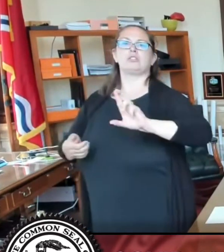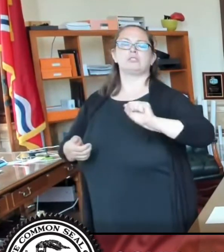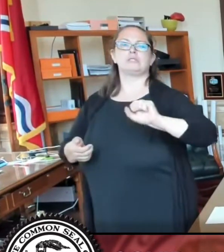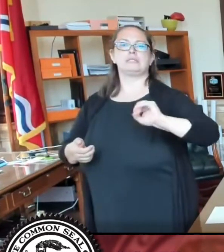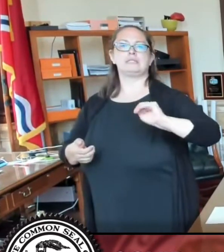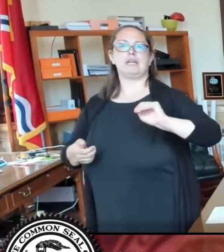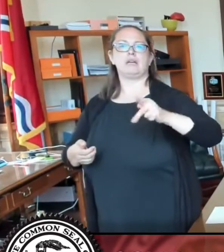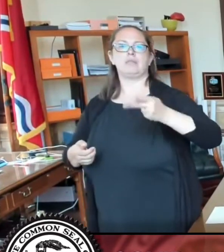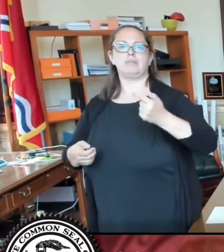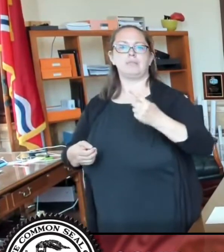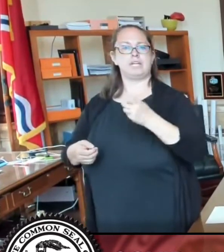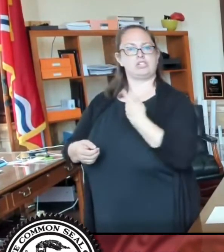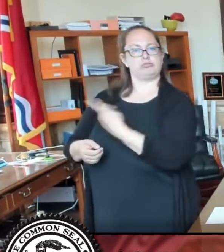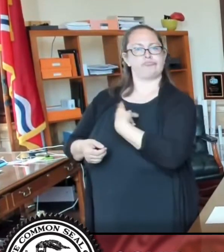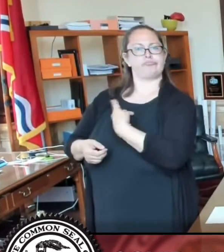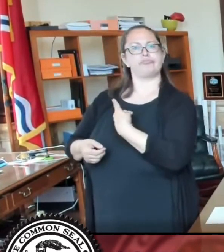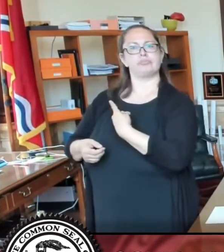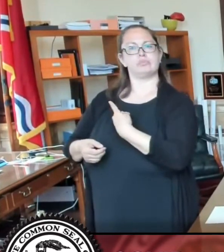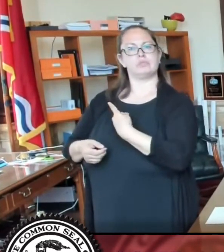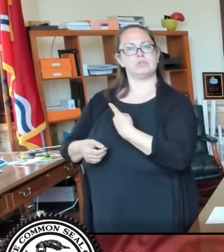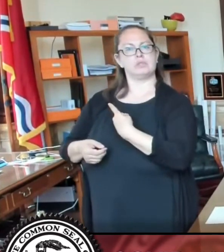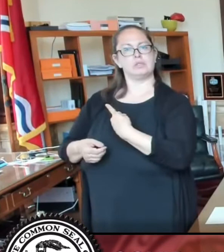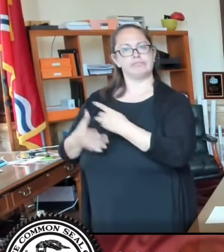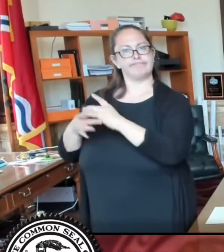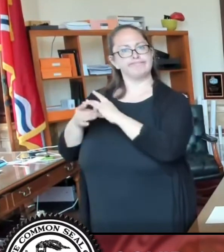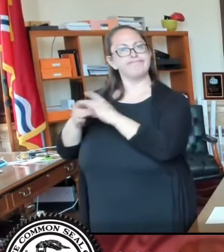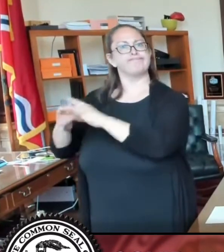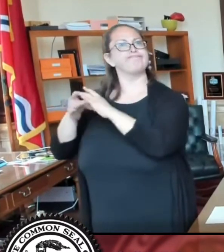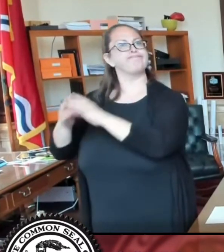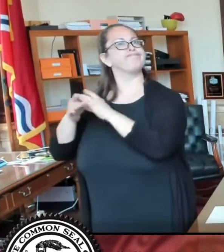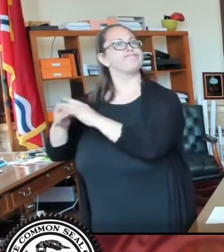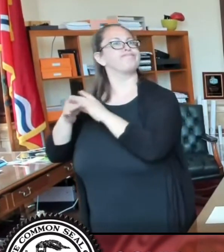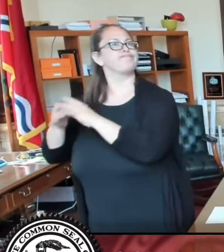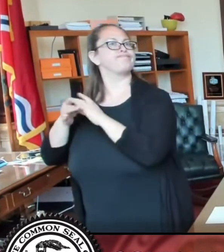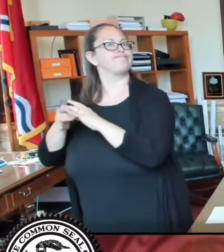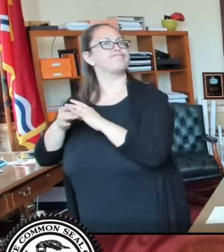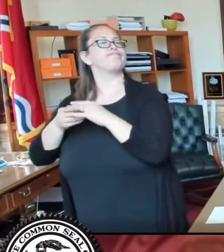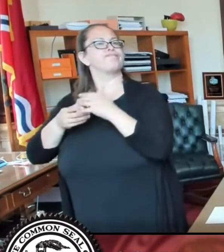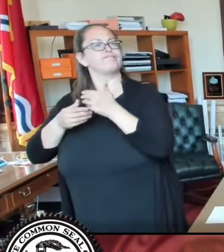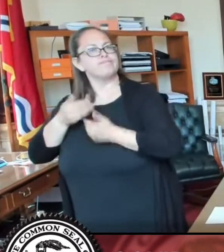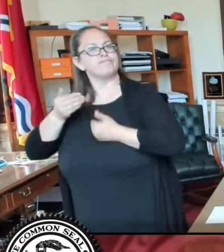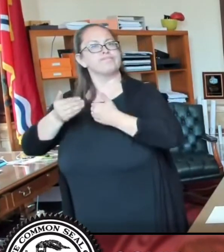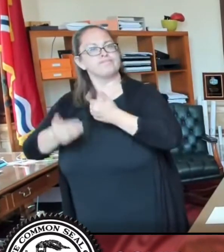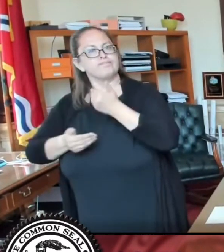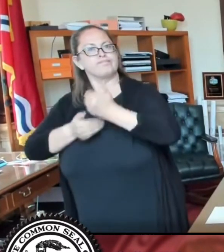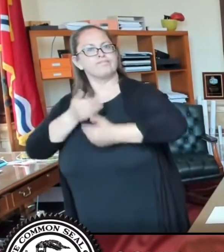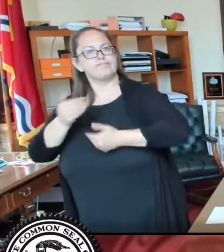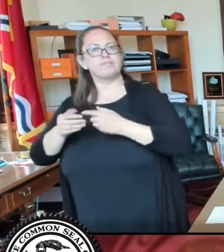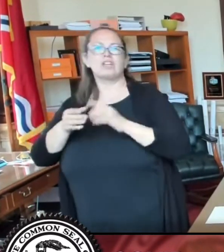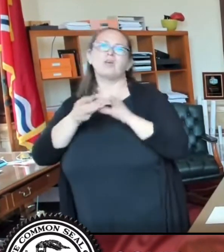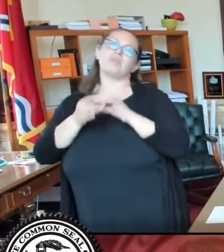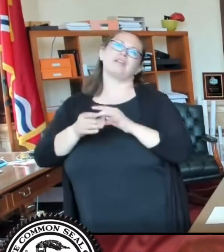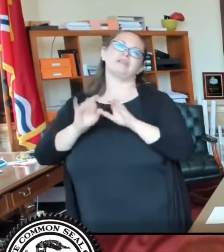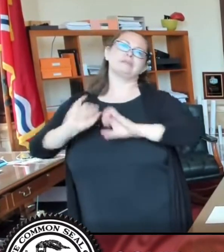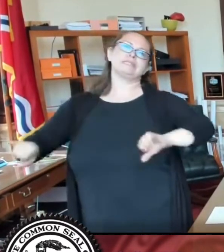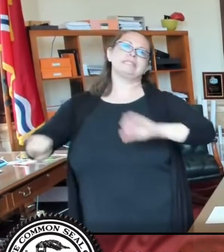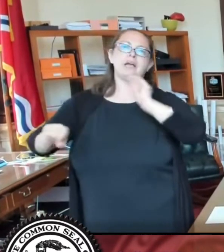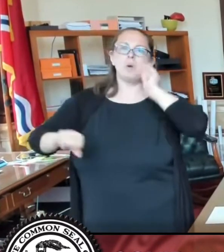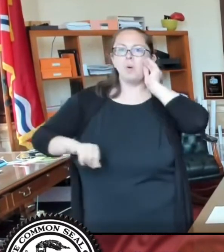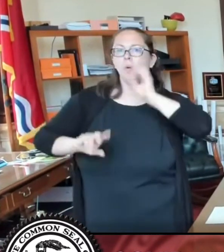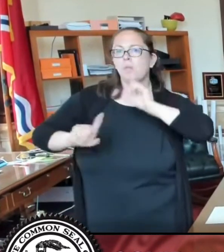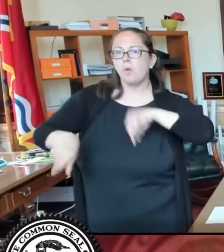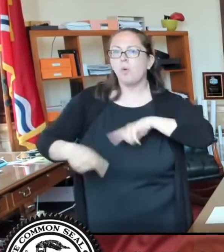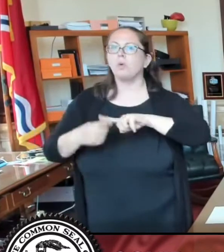are in pretty much lockstep on the steps that we've taken with regard to stay-at-home orders, with guidance for